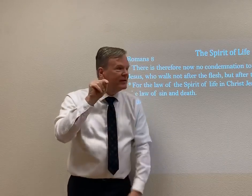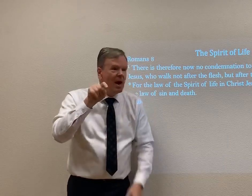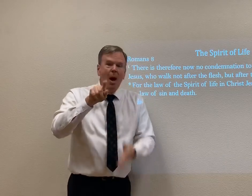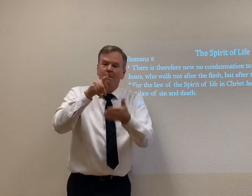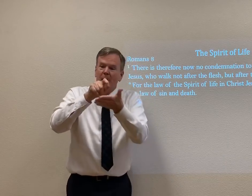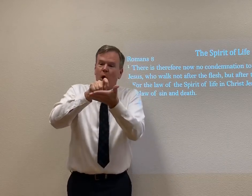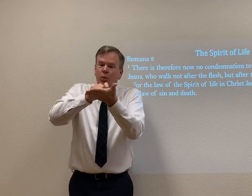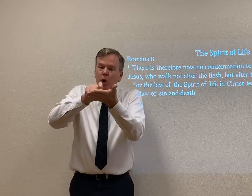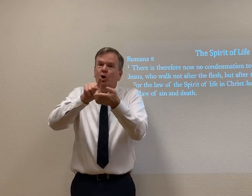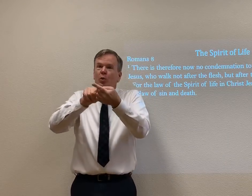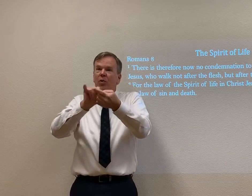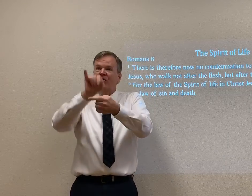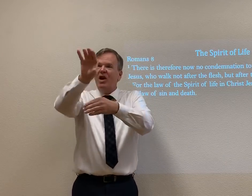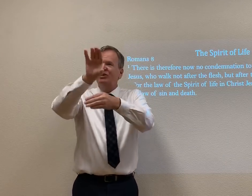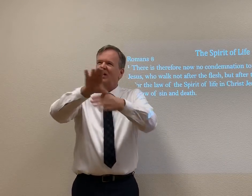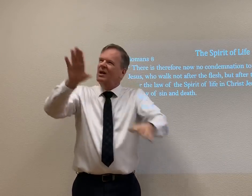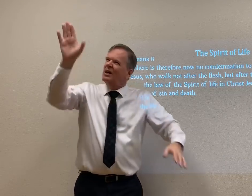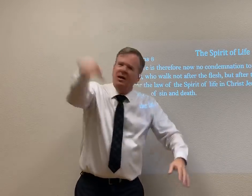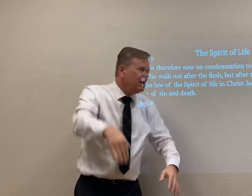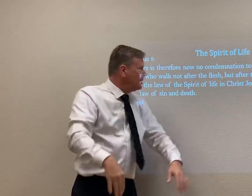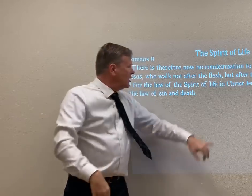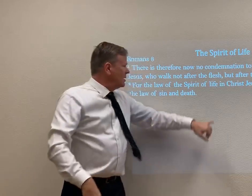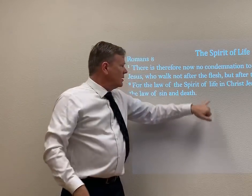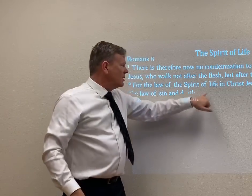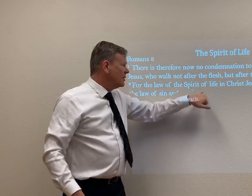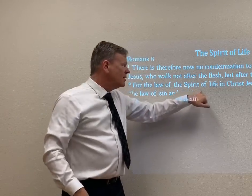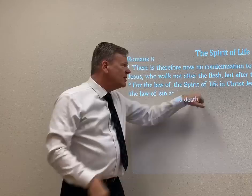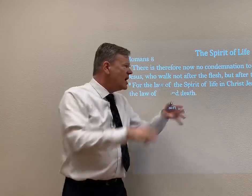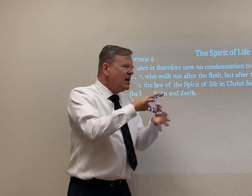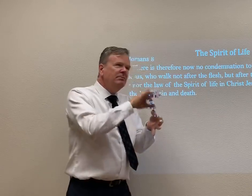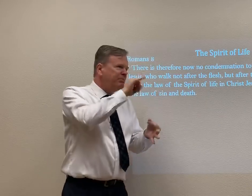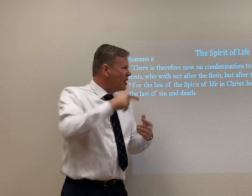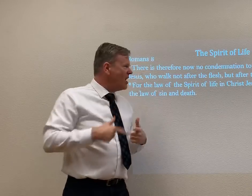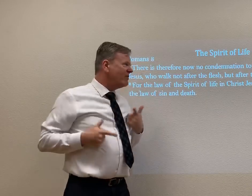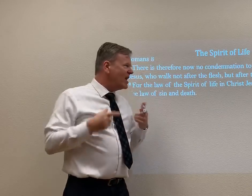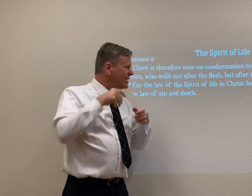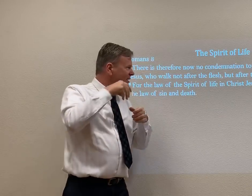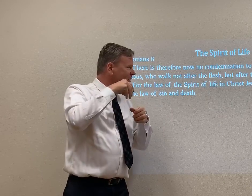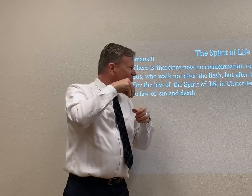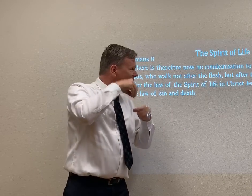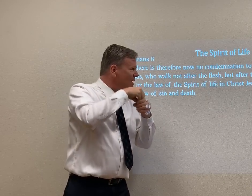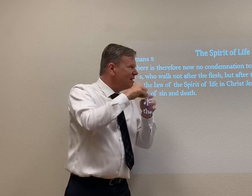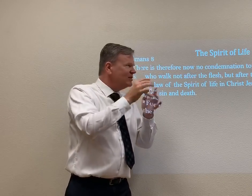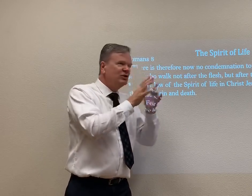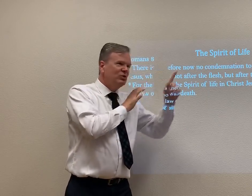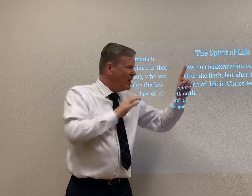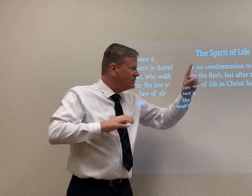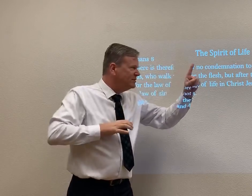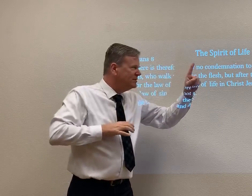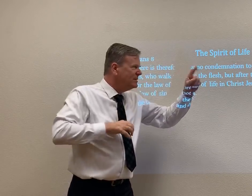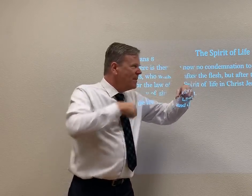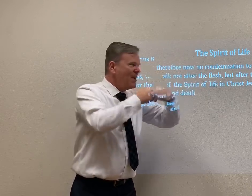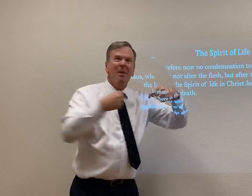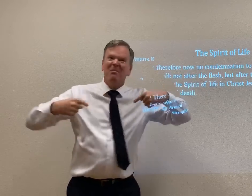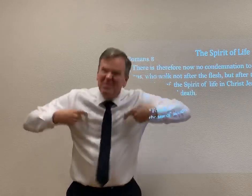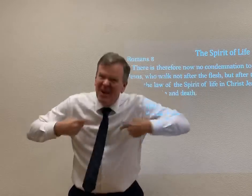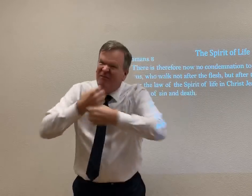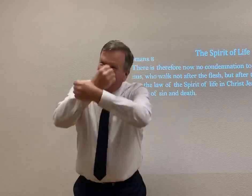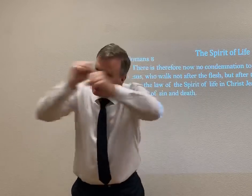Paul wrote this particular verse of scripture. He wrote it to the church saying, for the law, the Spirit of life in Christ Jesus hath made